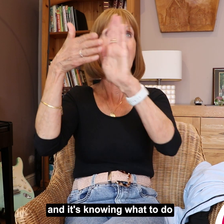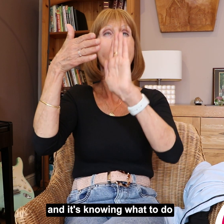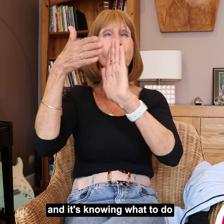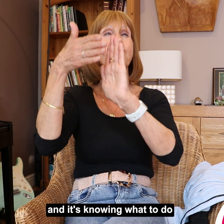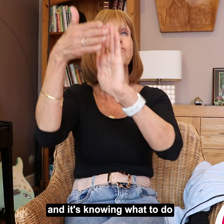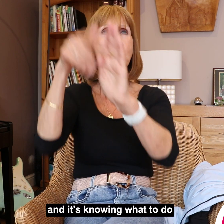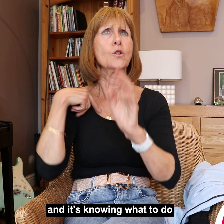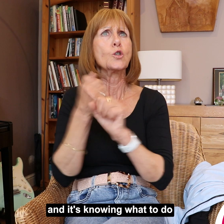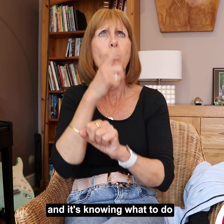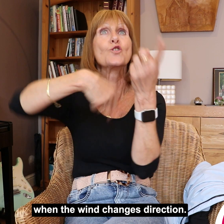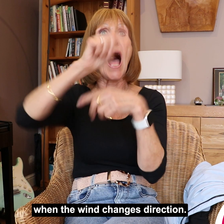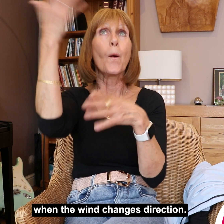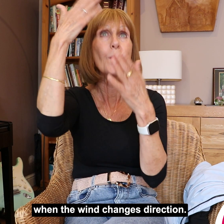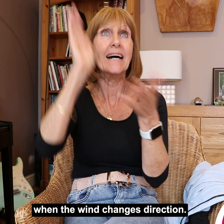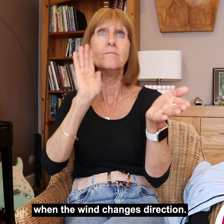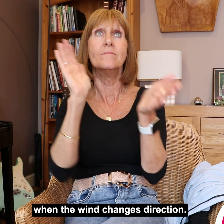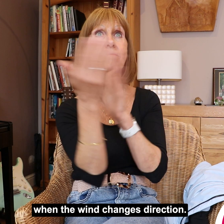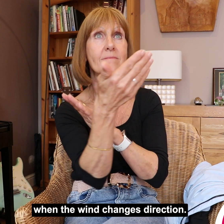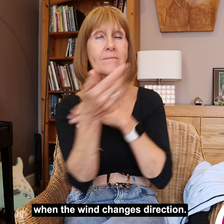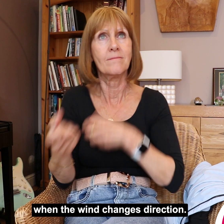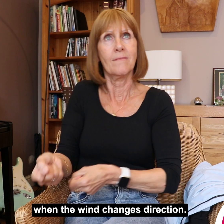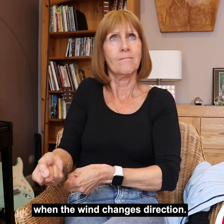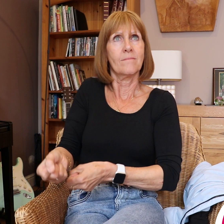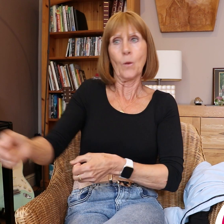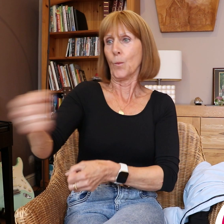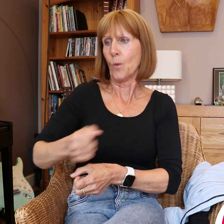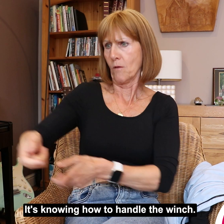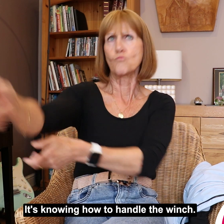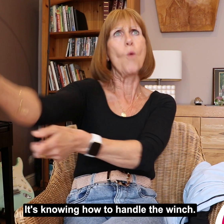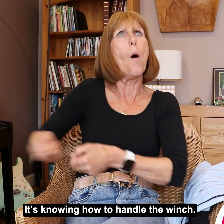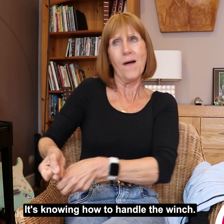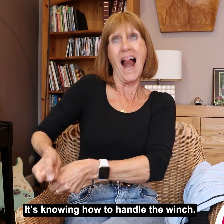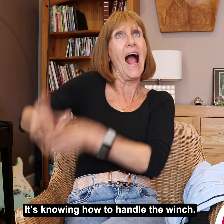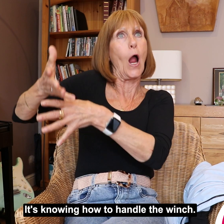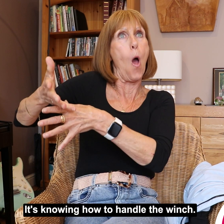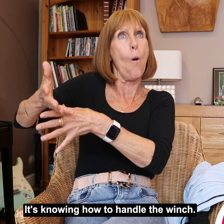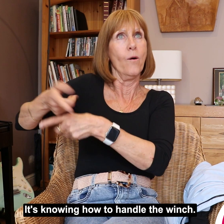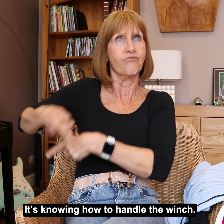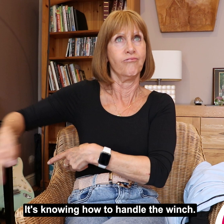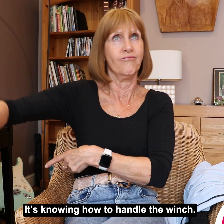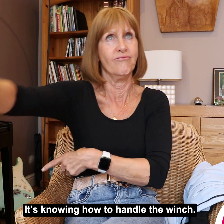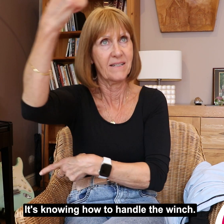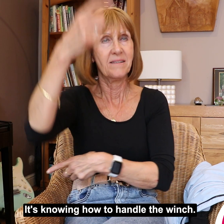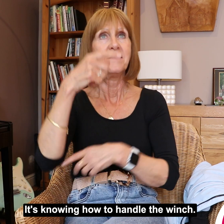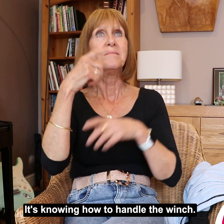it's knowing what to do when the wind changes direction. It's knowing how to handle the winch.